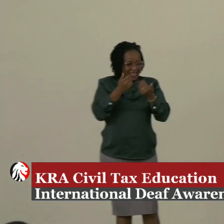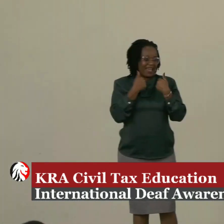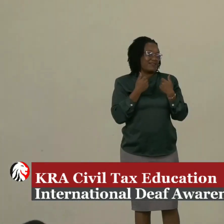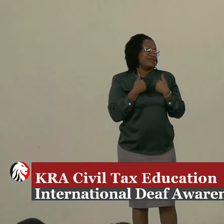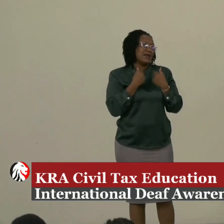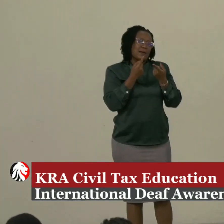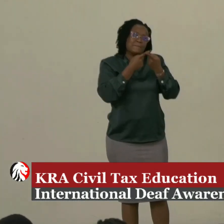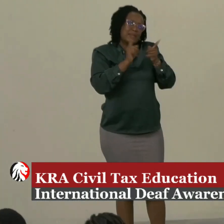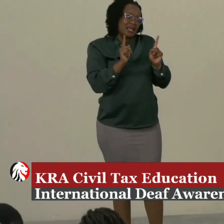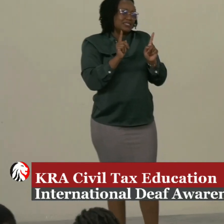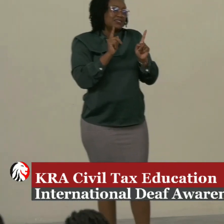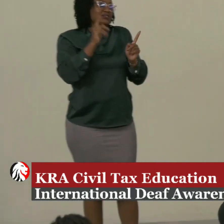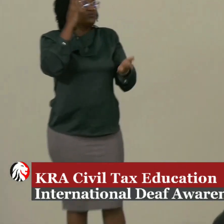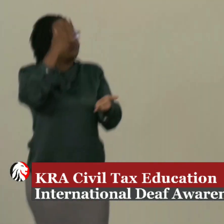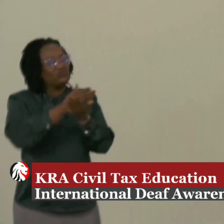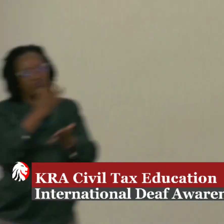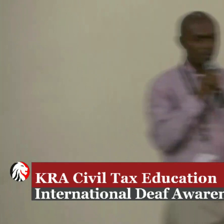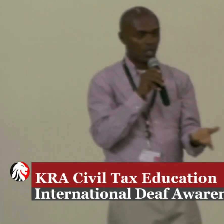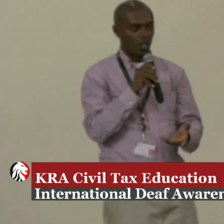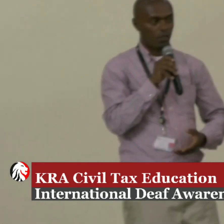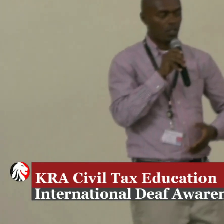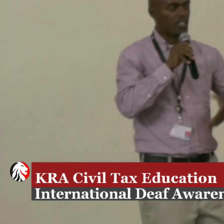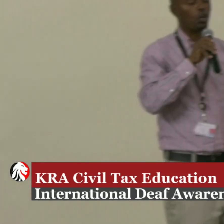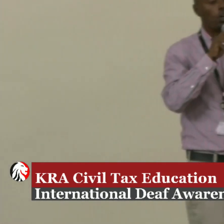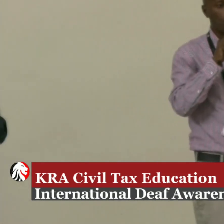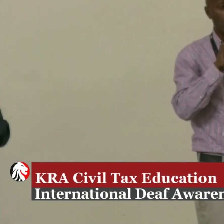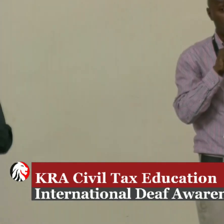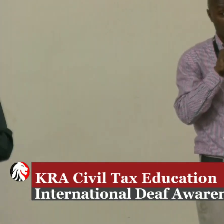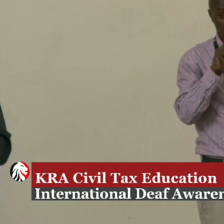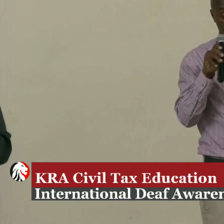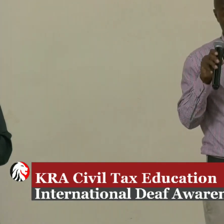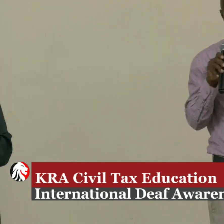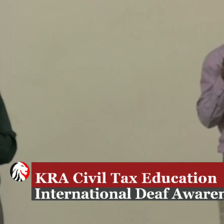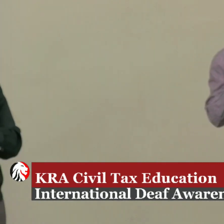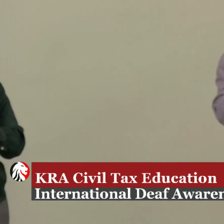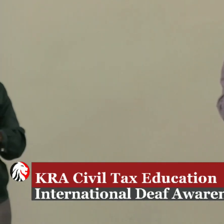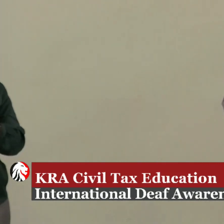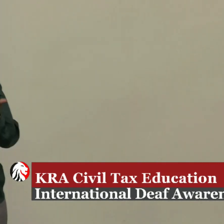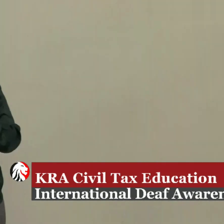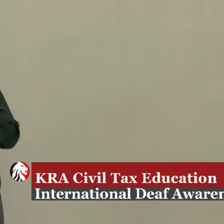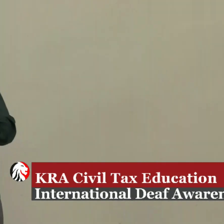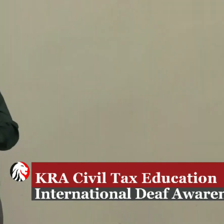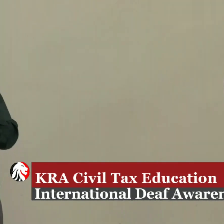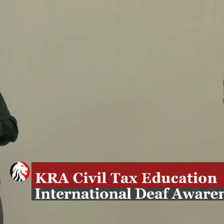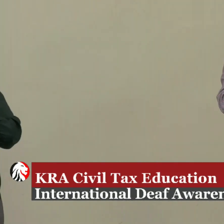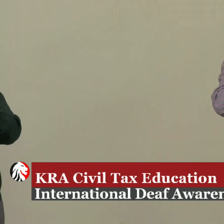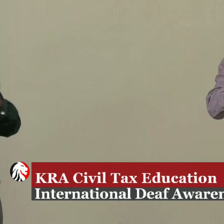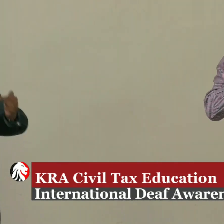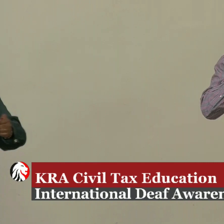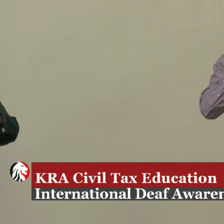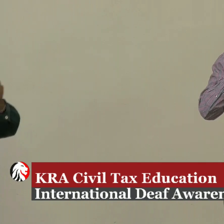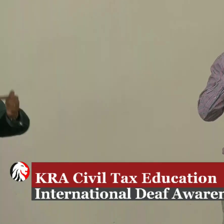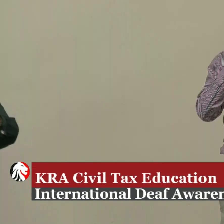but that's what the unit felt. Okay? Of course, these are ongoing conversations. And I